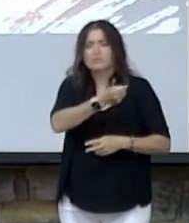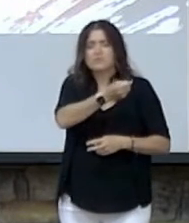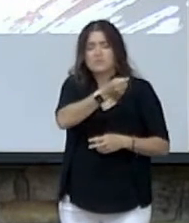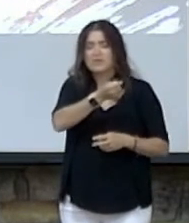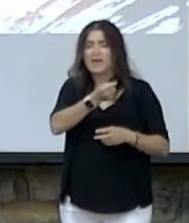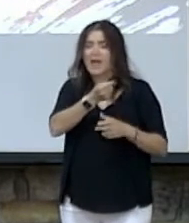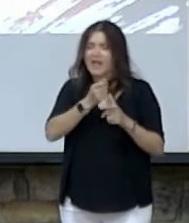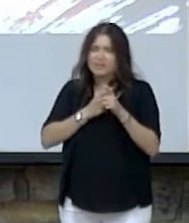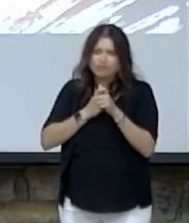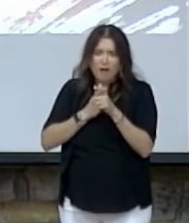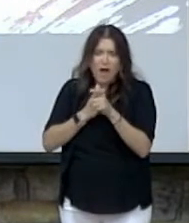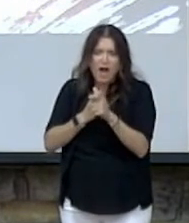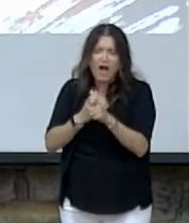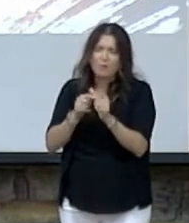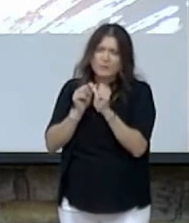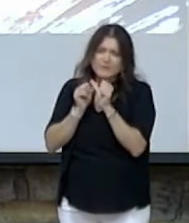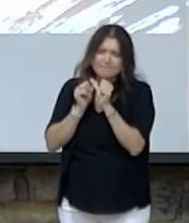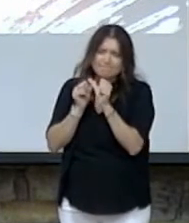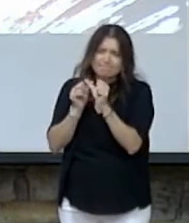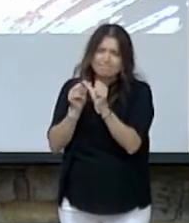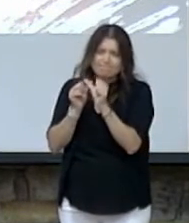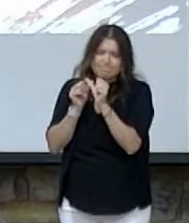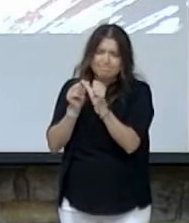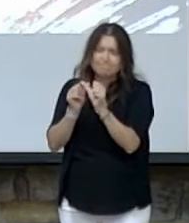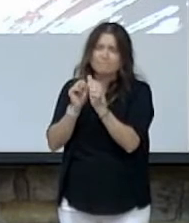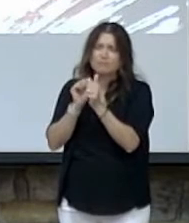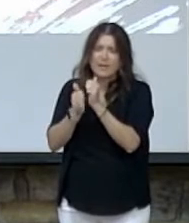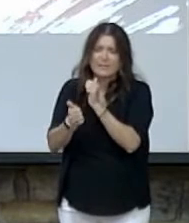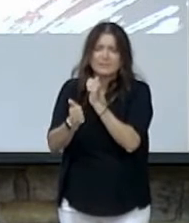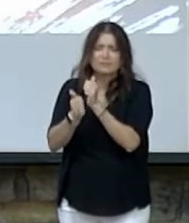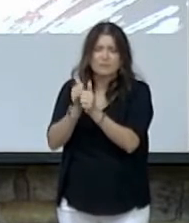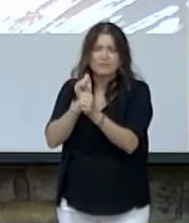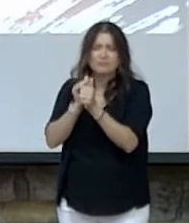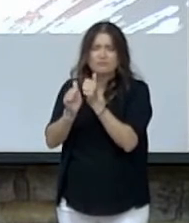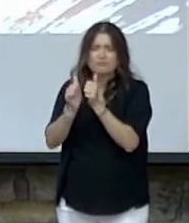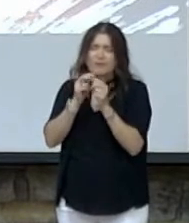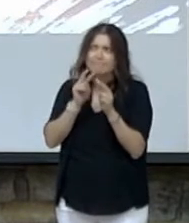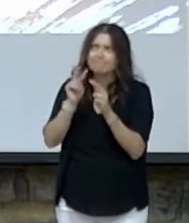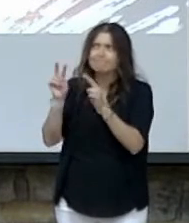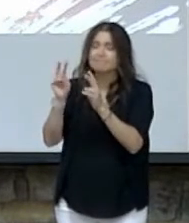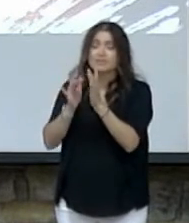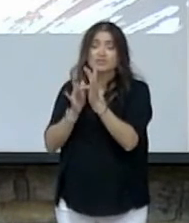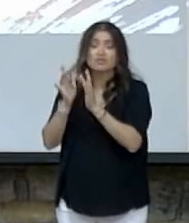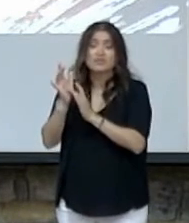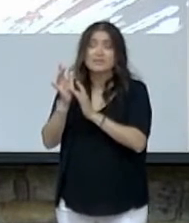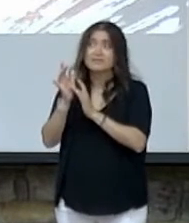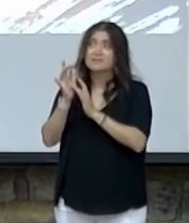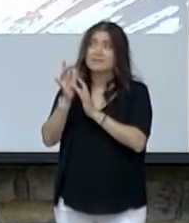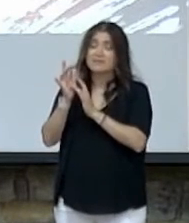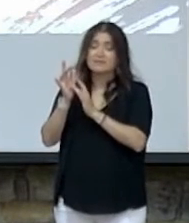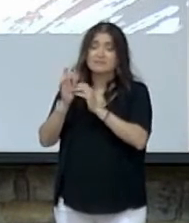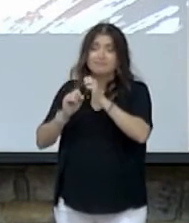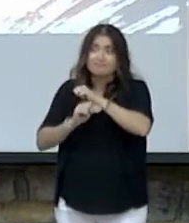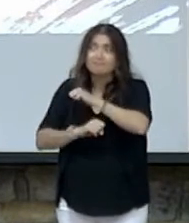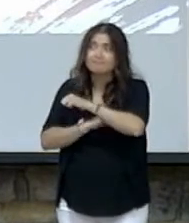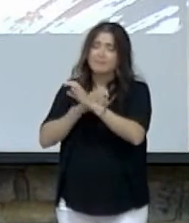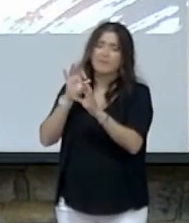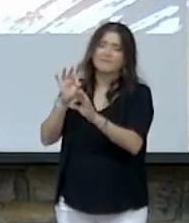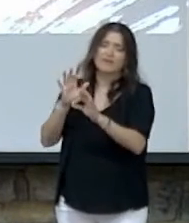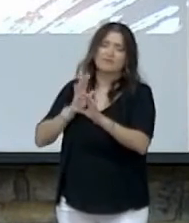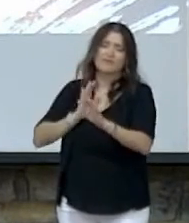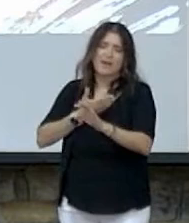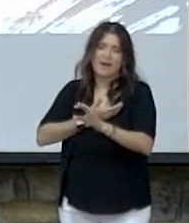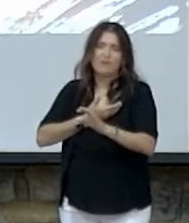let us run with endurance the race that is set before us, looking to Jesus, the founder and perfecter of our faith, who